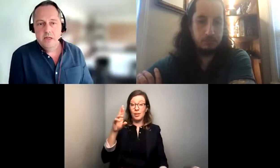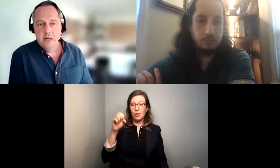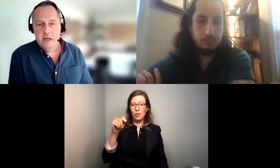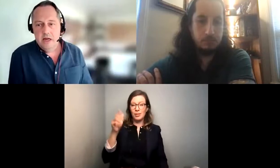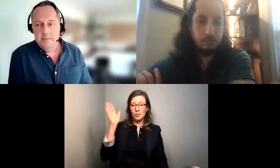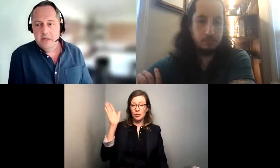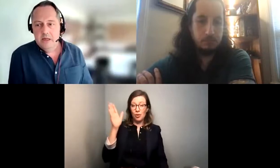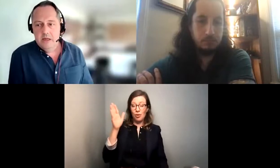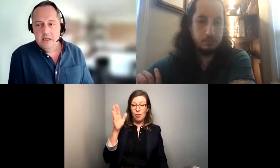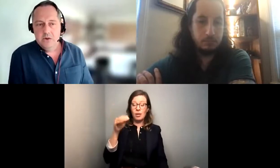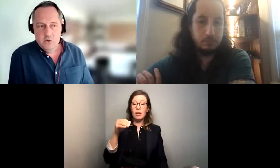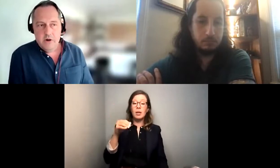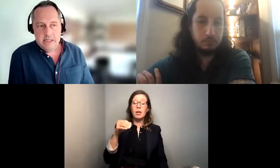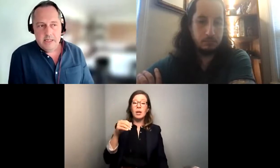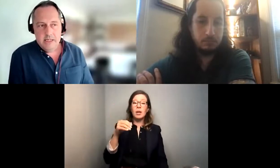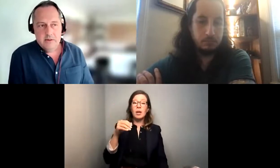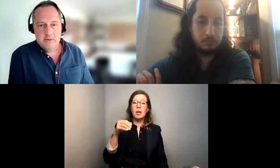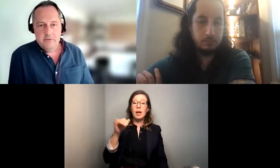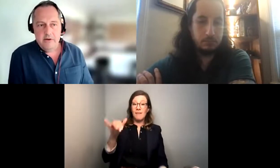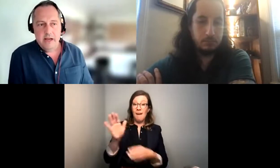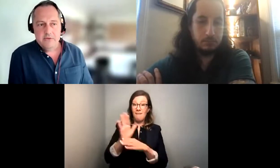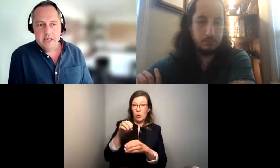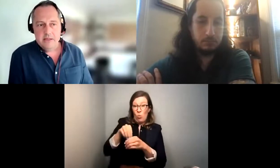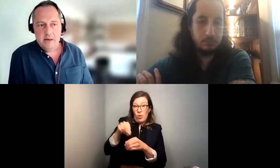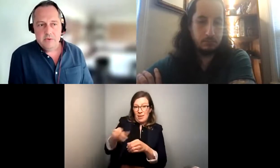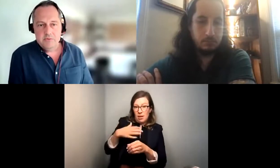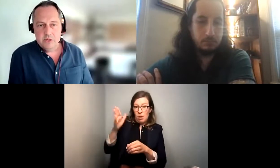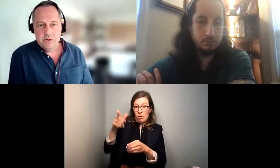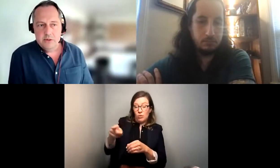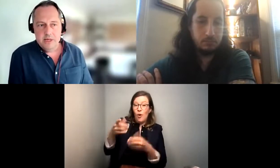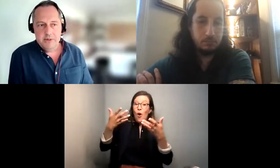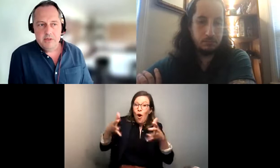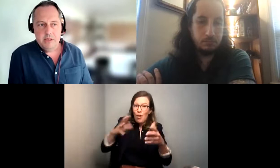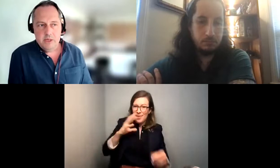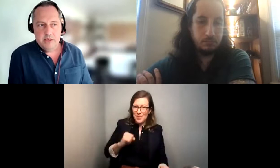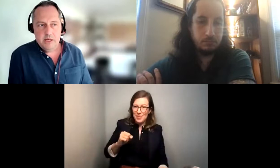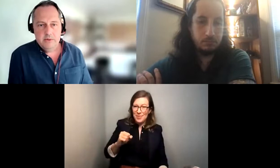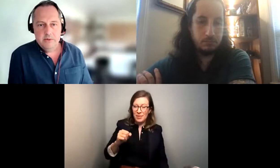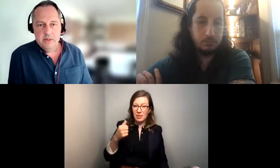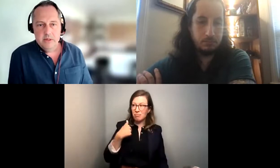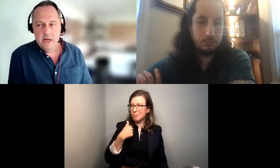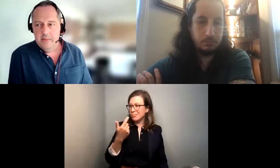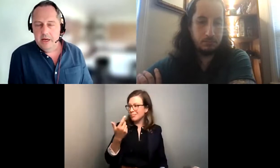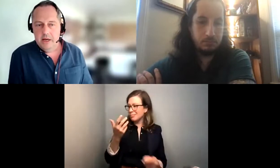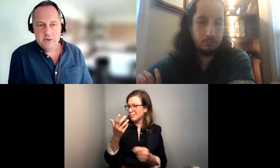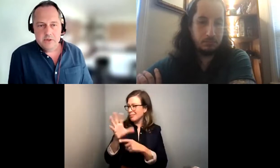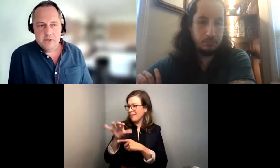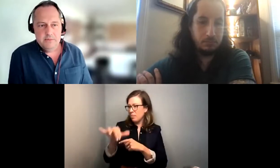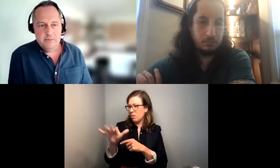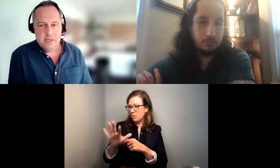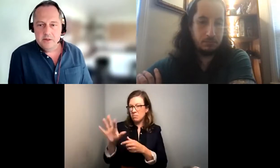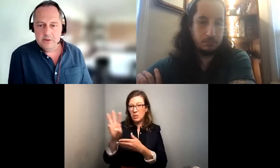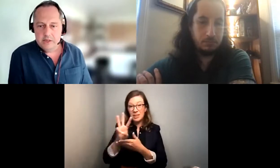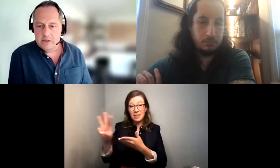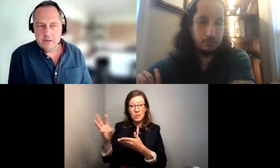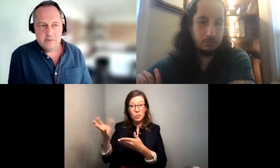talk is already very out of date. So that was recorded maybe 6 weeks ago. And I've got